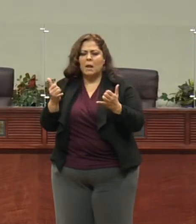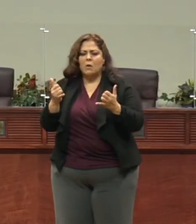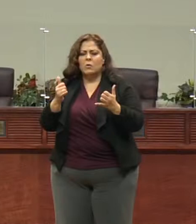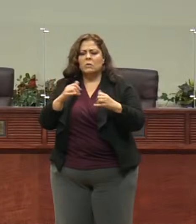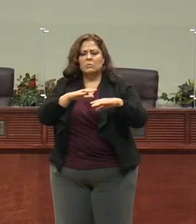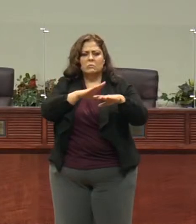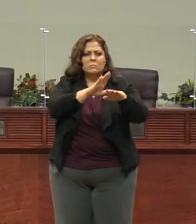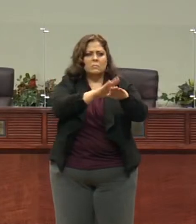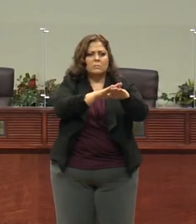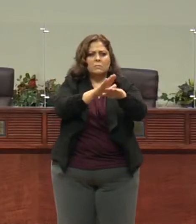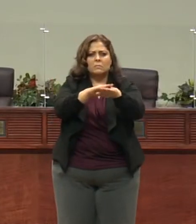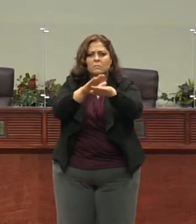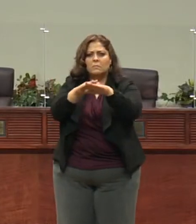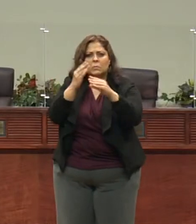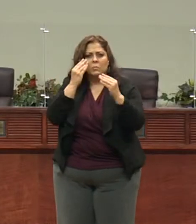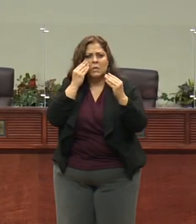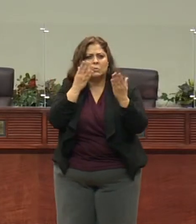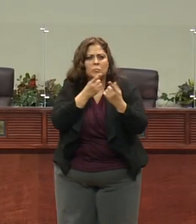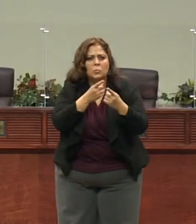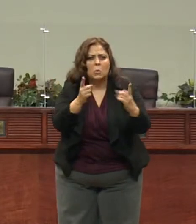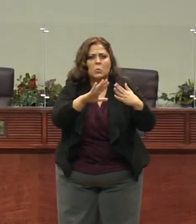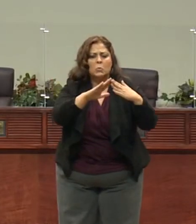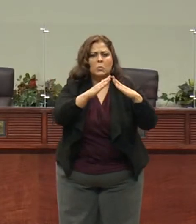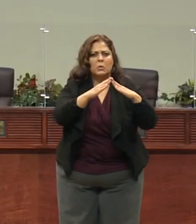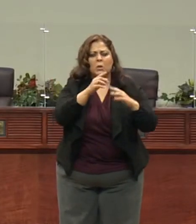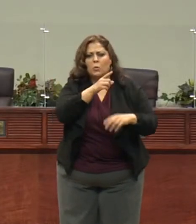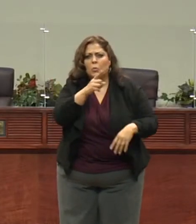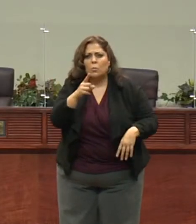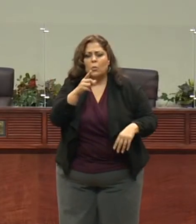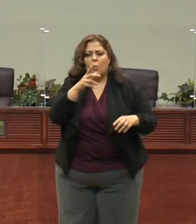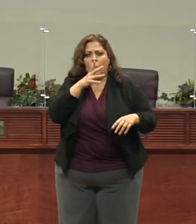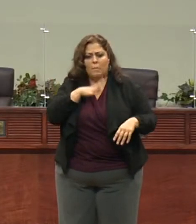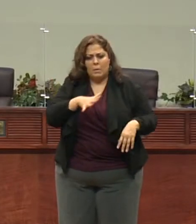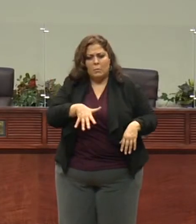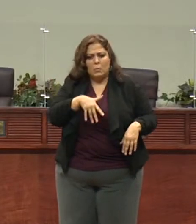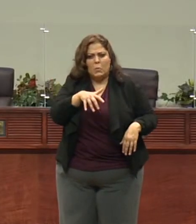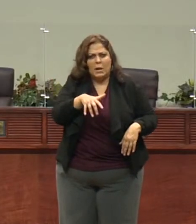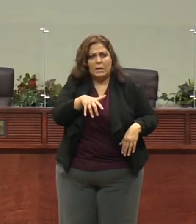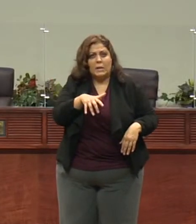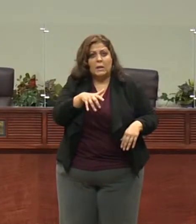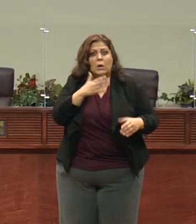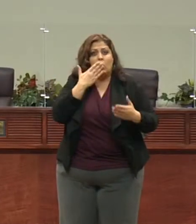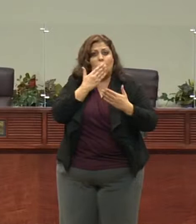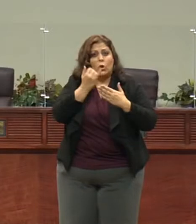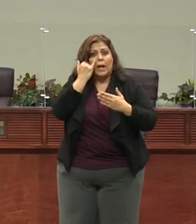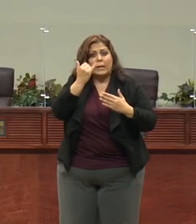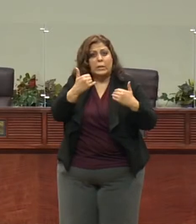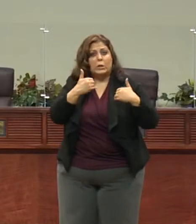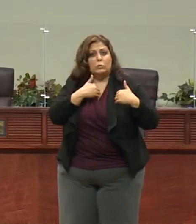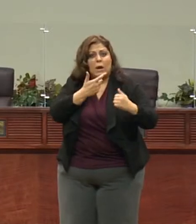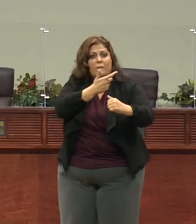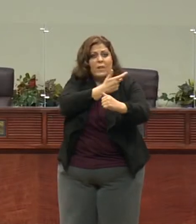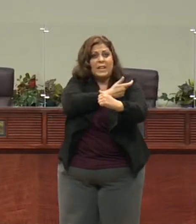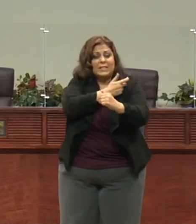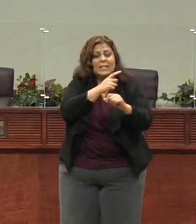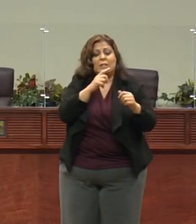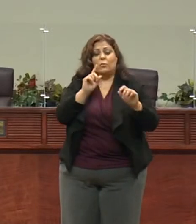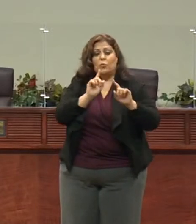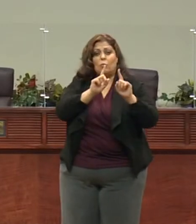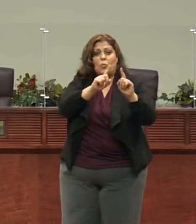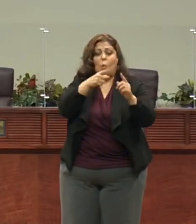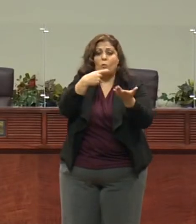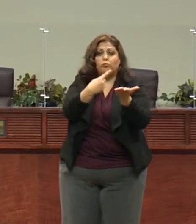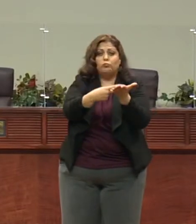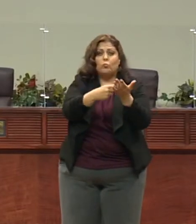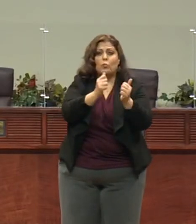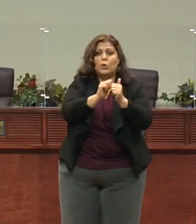pregnant women to consider the COVID-19 vaccine and to have that conversation with their doctors. We